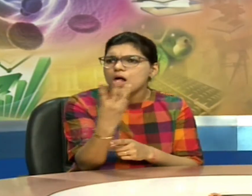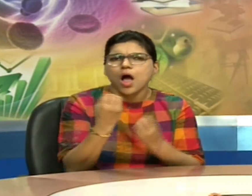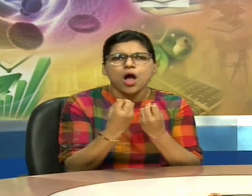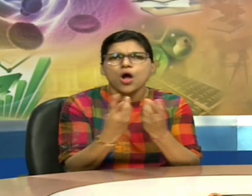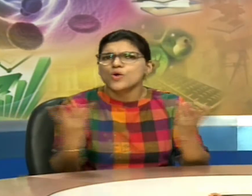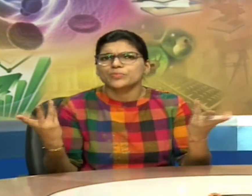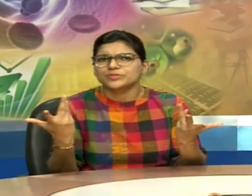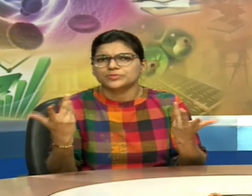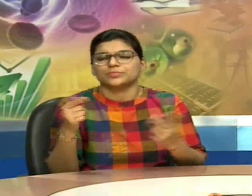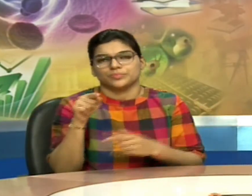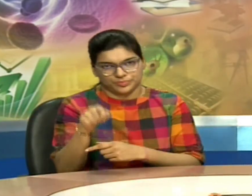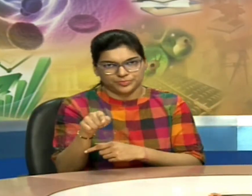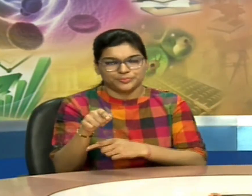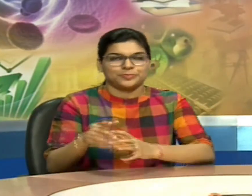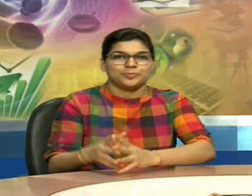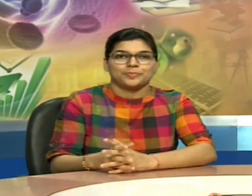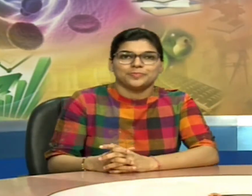Innumerable means many.